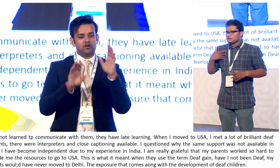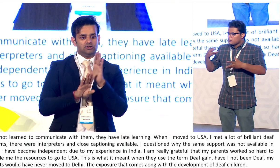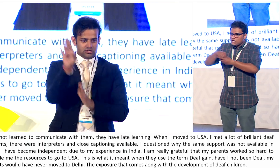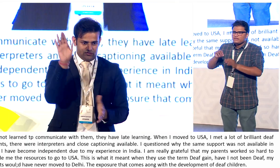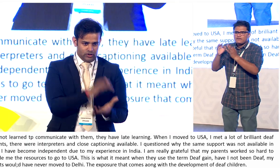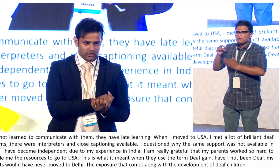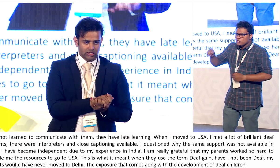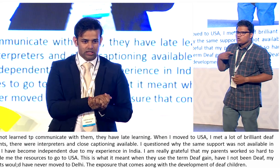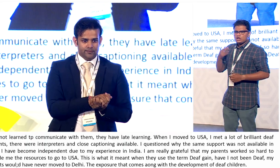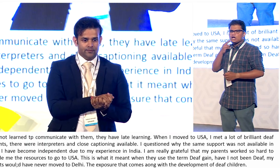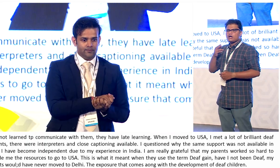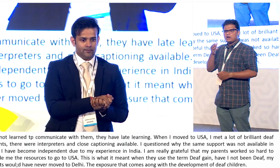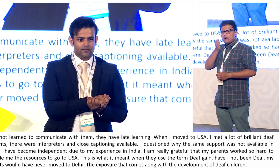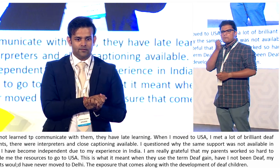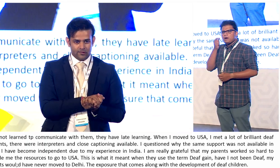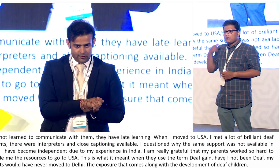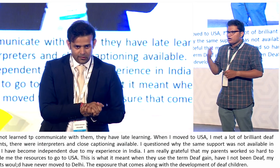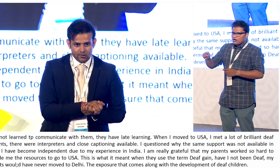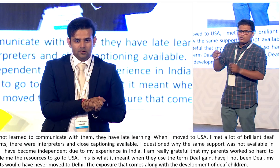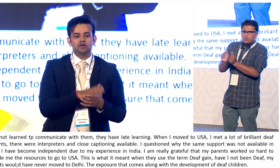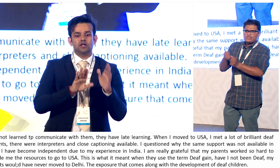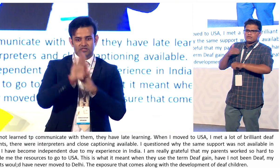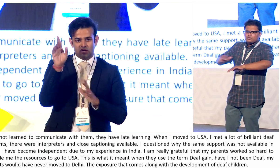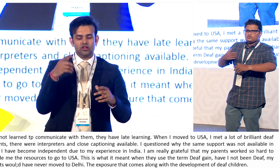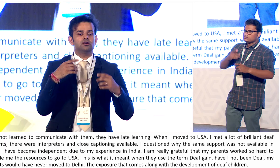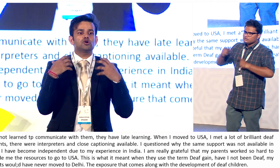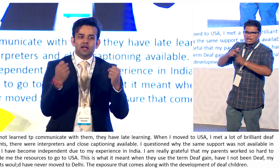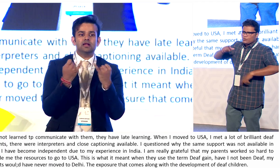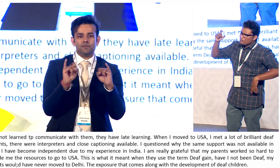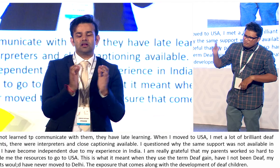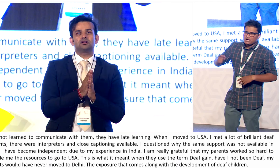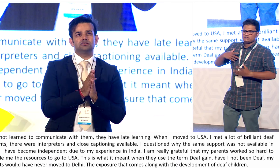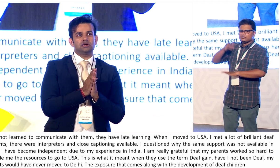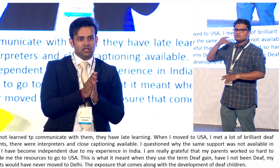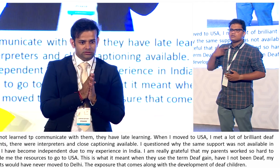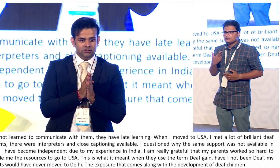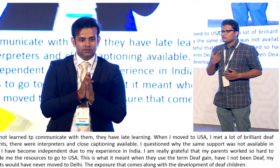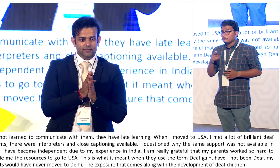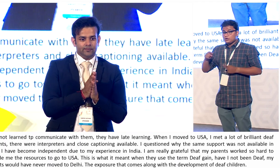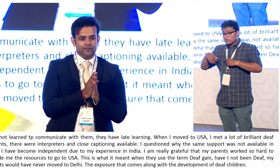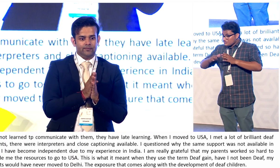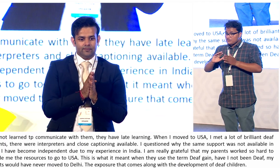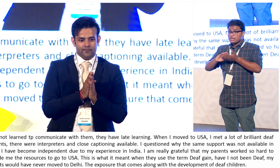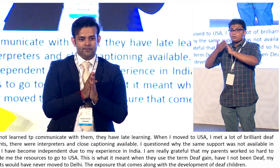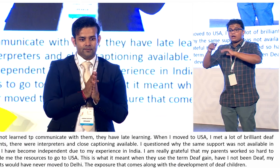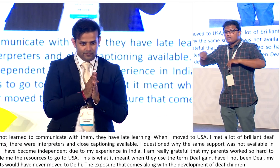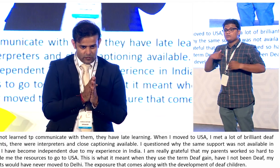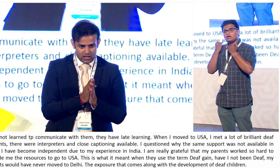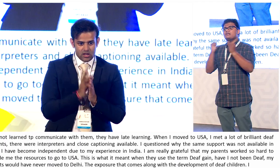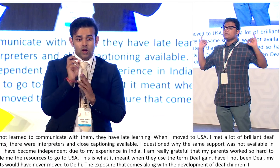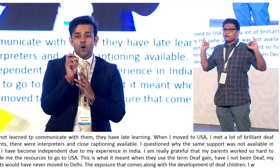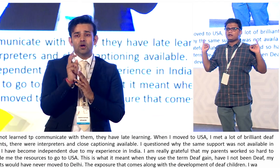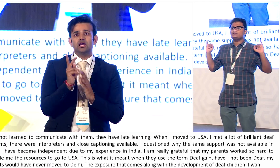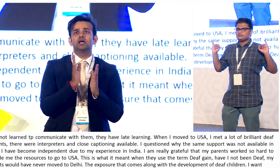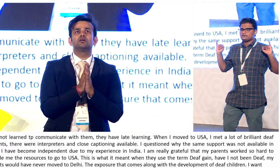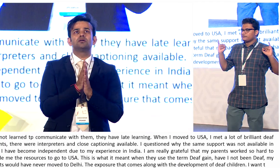in learning that so that they can successfully thrive and develop language so they can become independent.